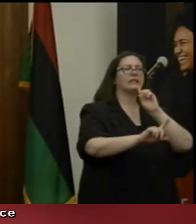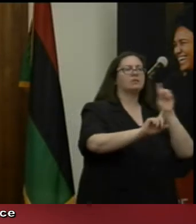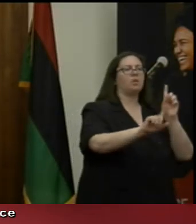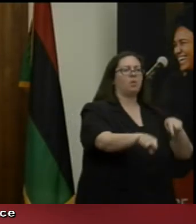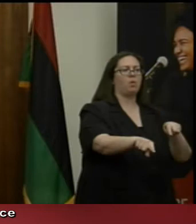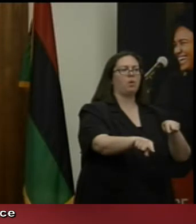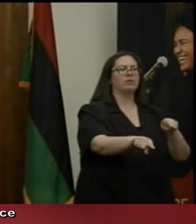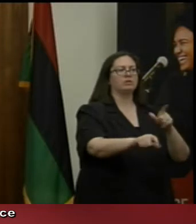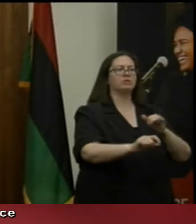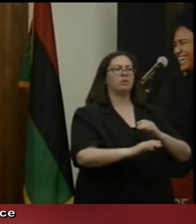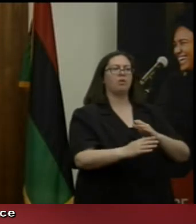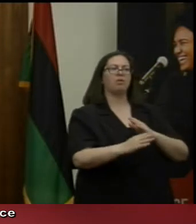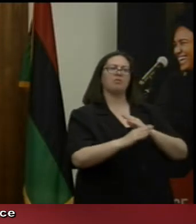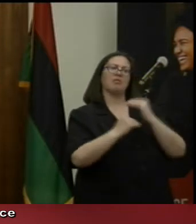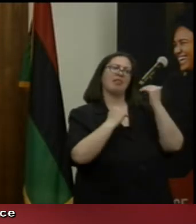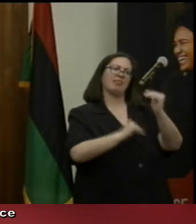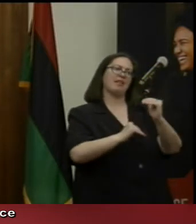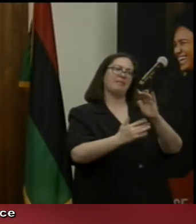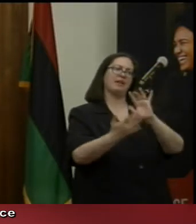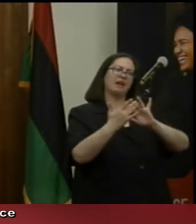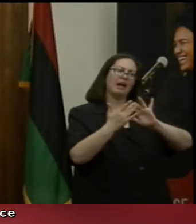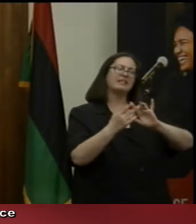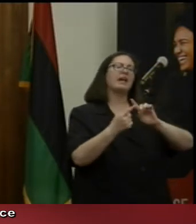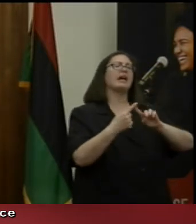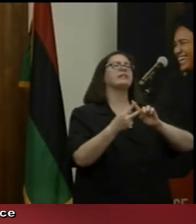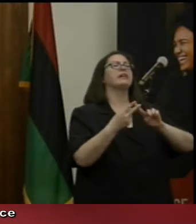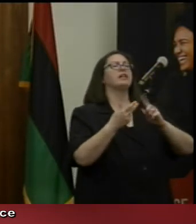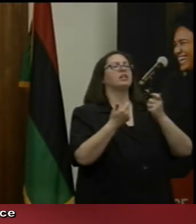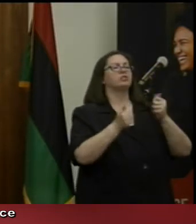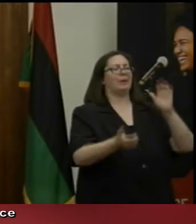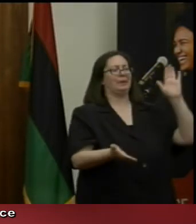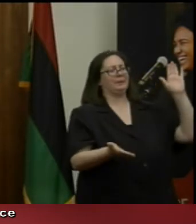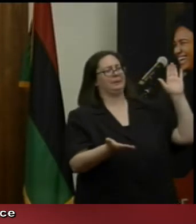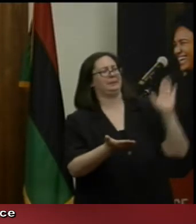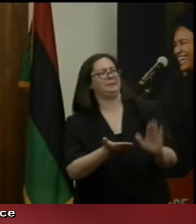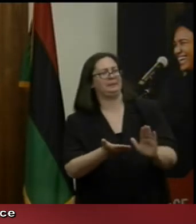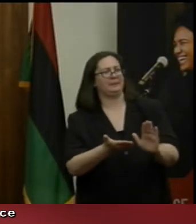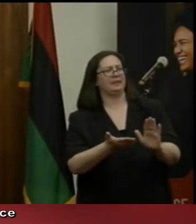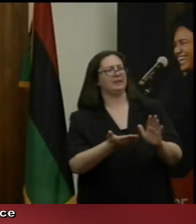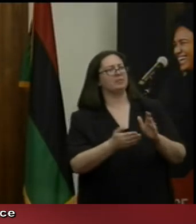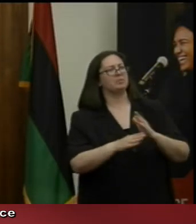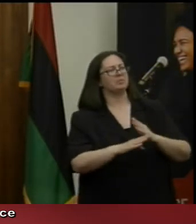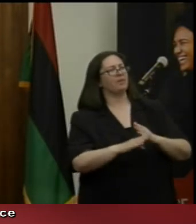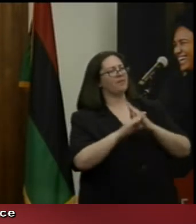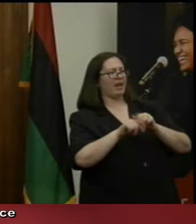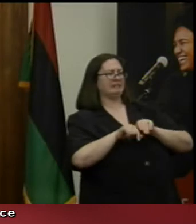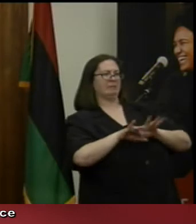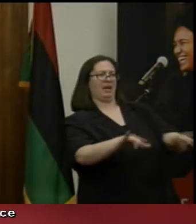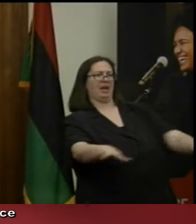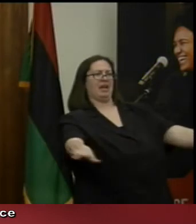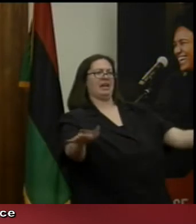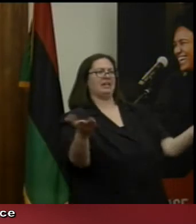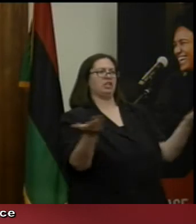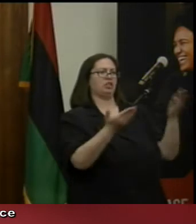implement other community mitigation strategies necessary to slow the spread of COVID-19 in the City of St.